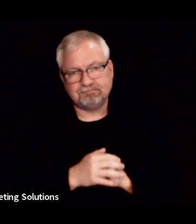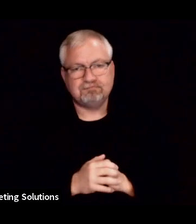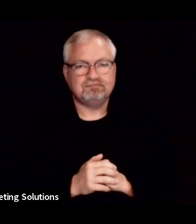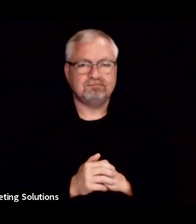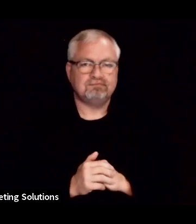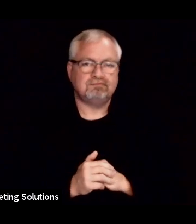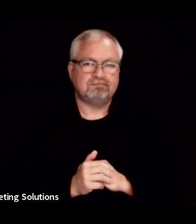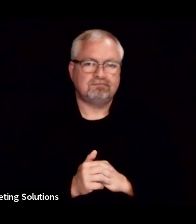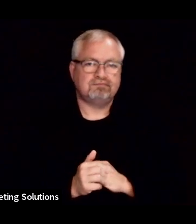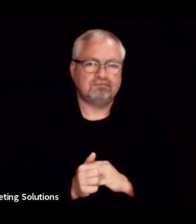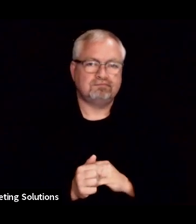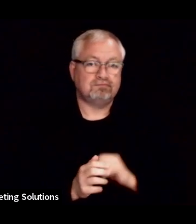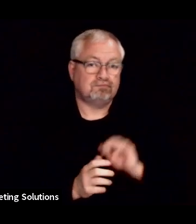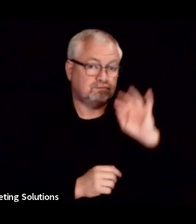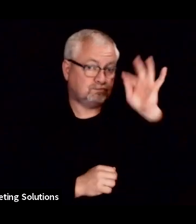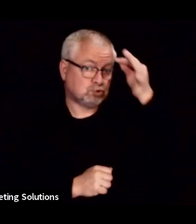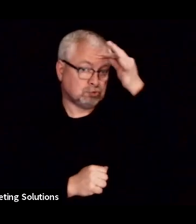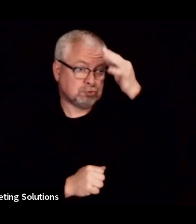federal government